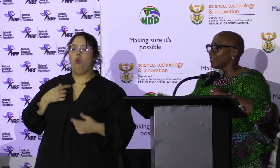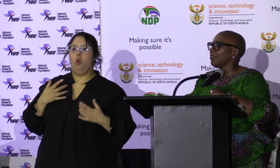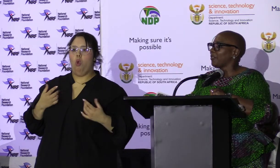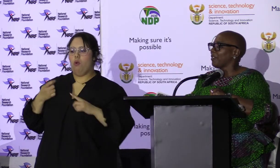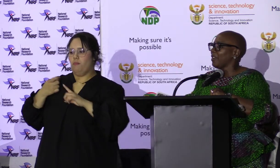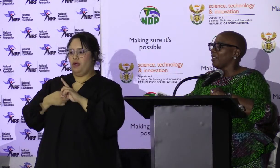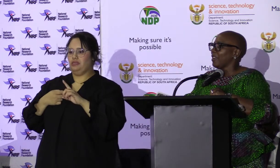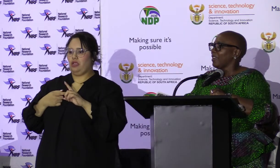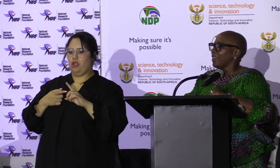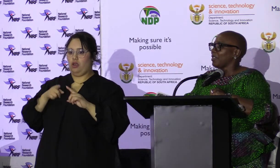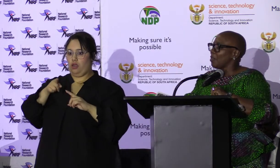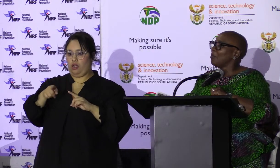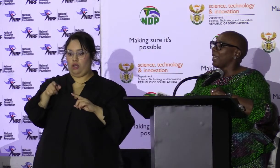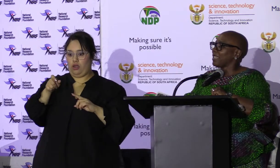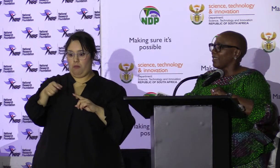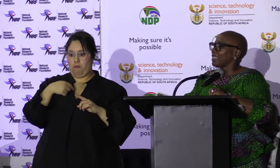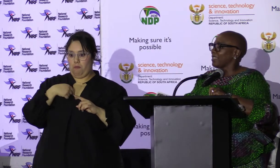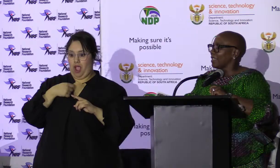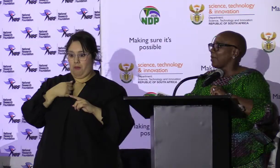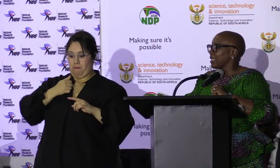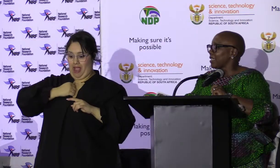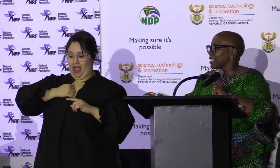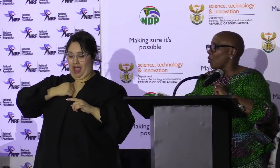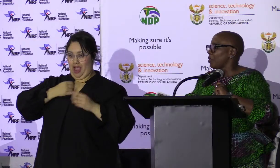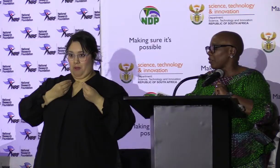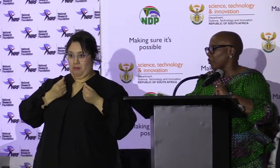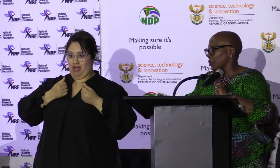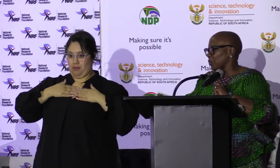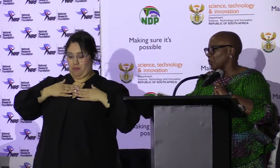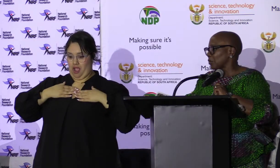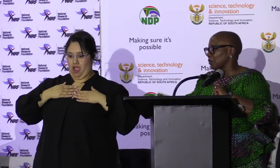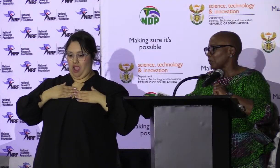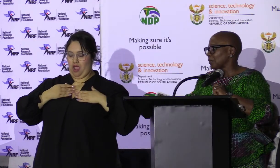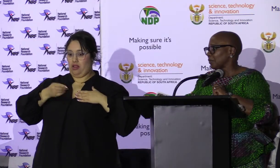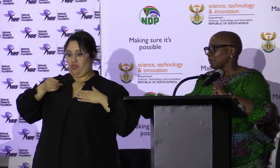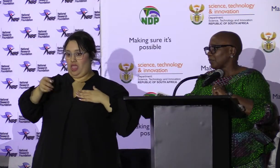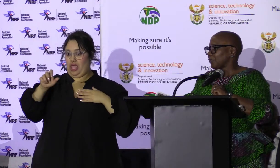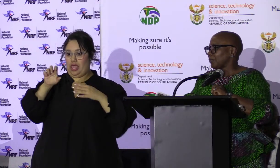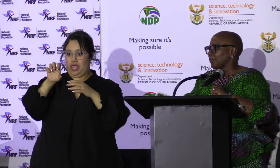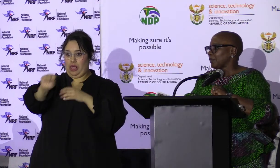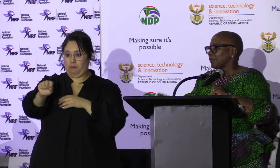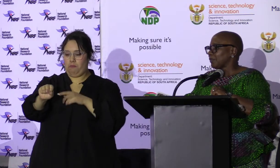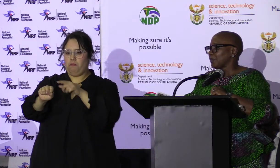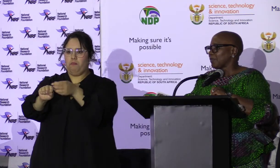that person give your money that that person is holding for you?